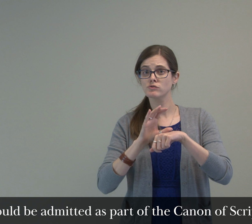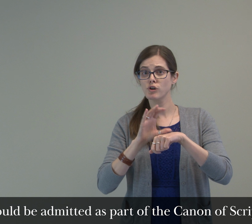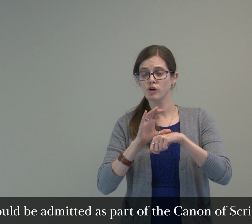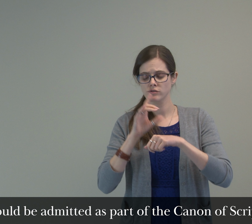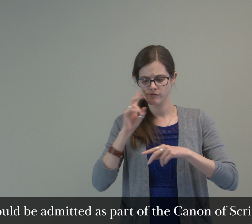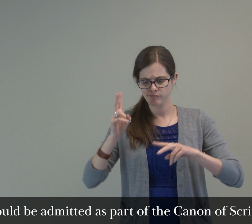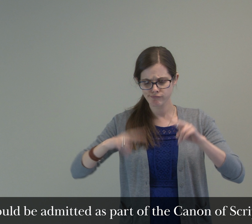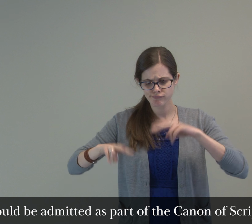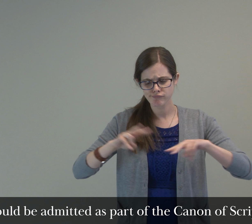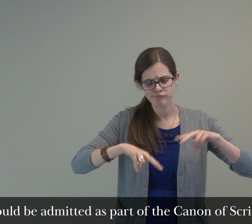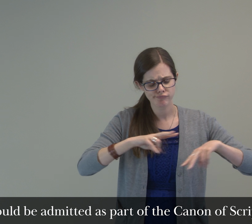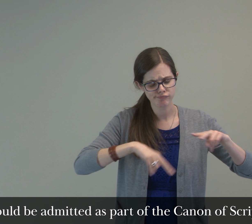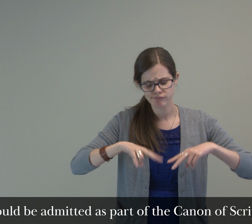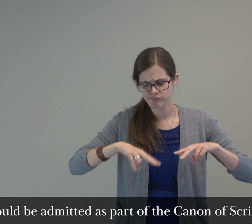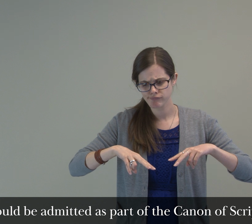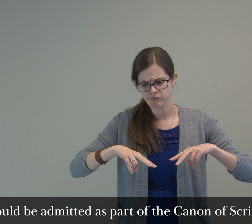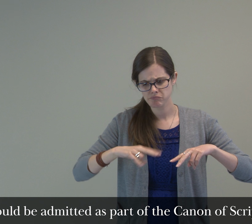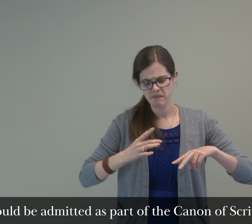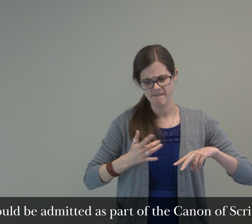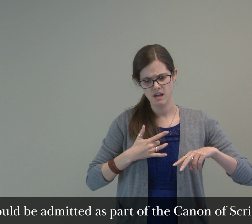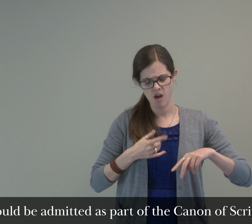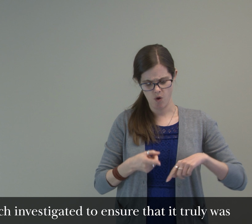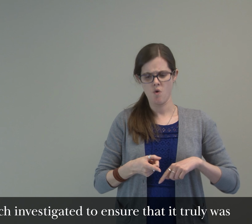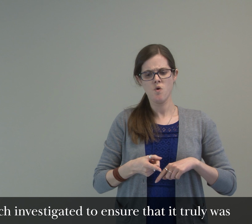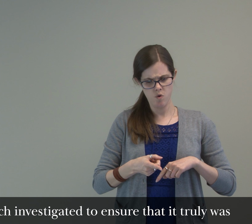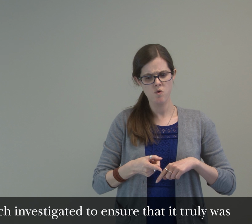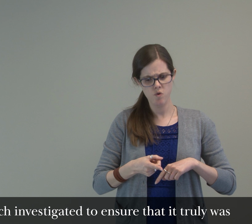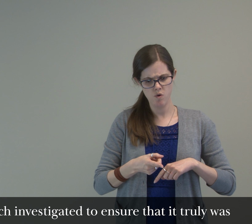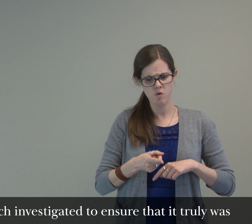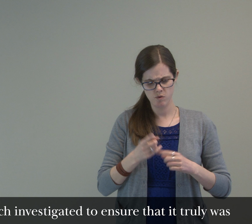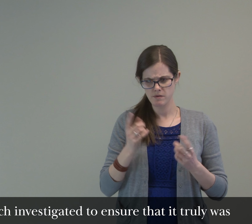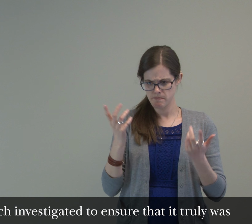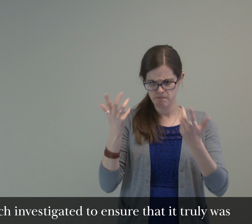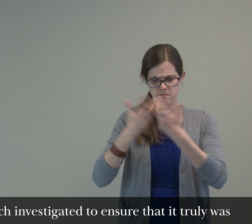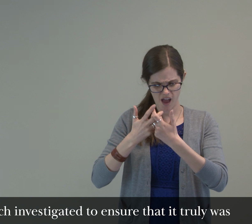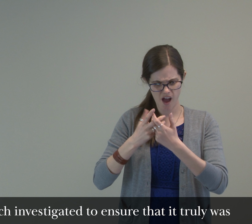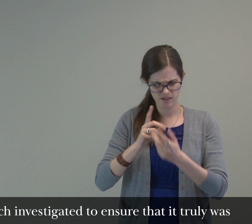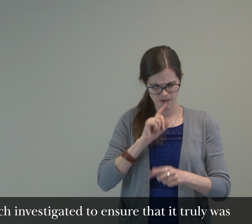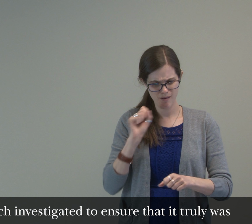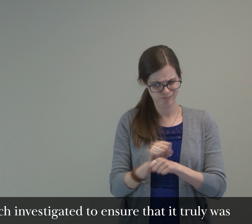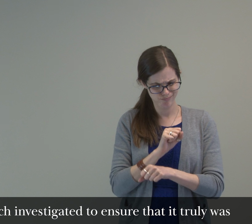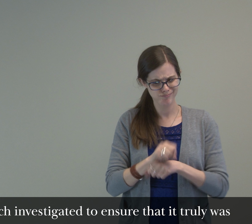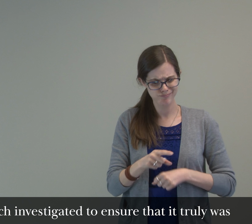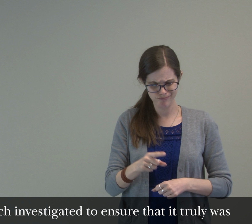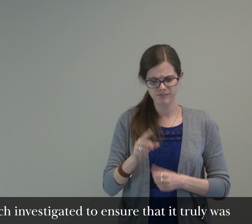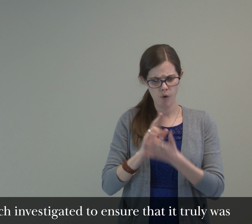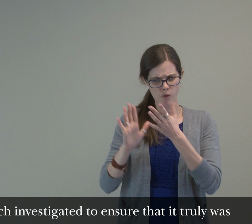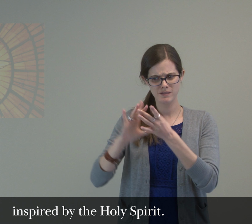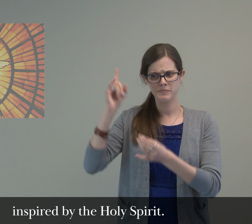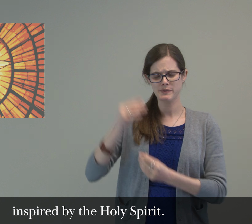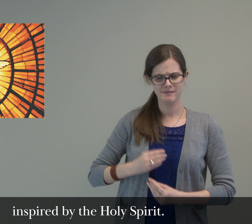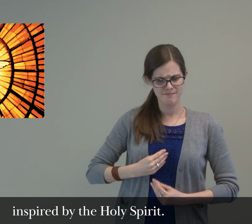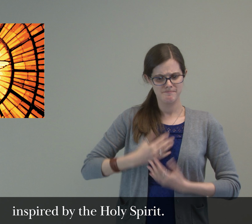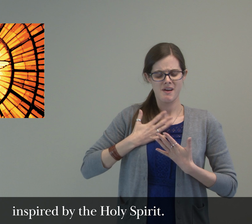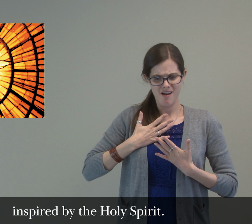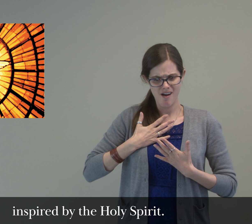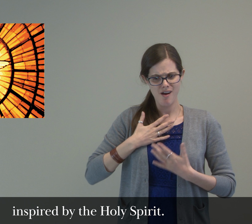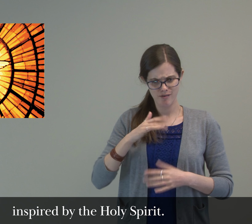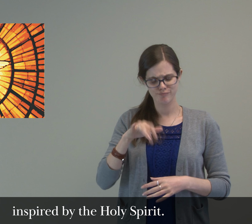Before the books could be admitted as part of the canon of scripture, the church investigated to ensure that it truly was inspired by the Holy Spirit.